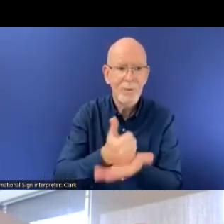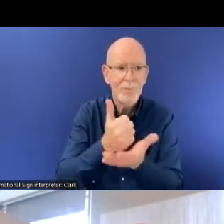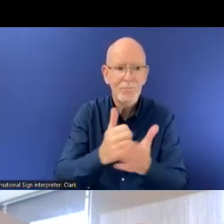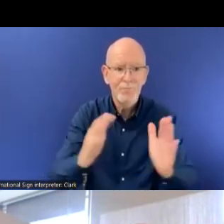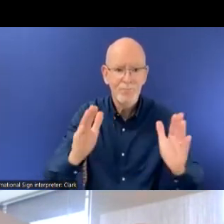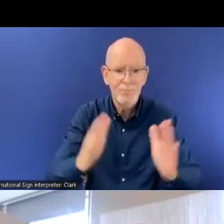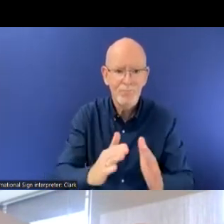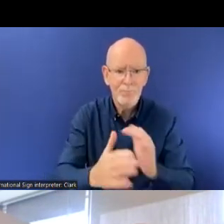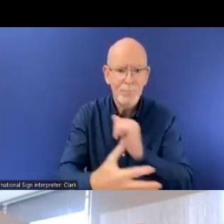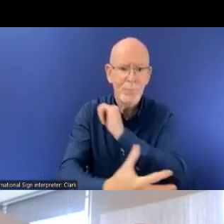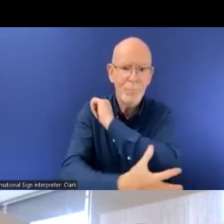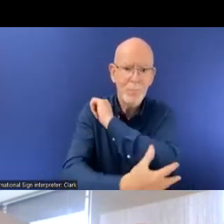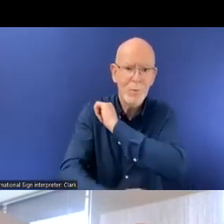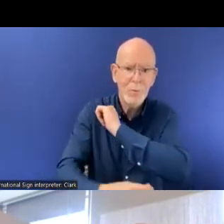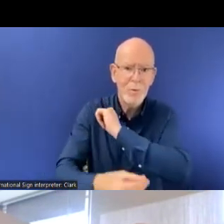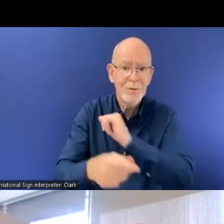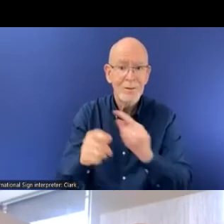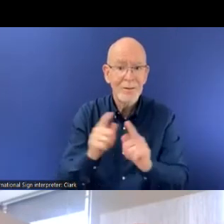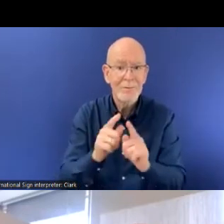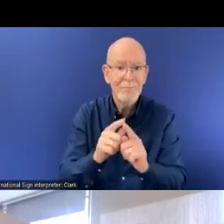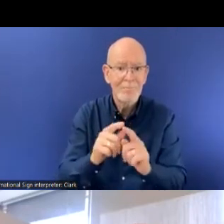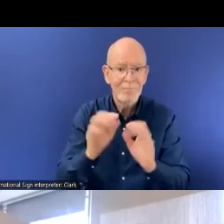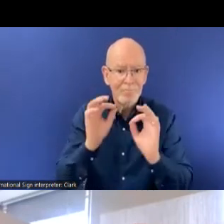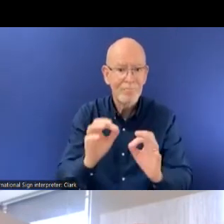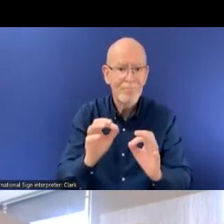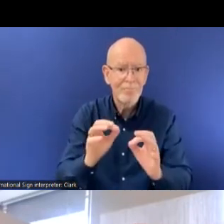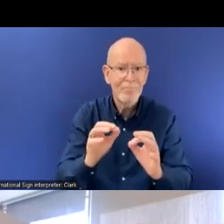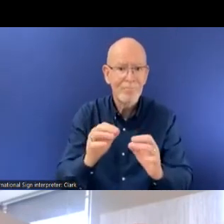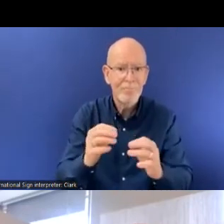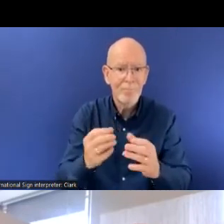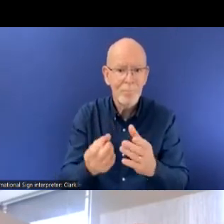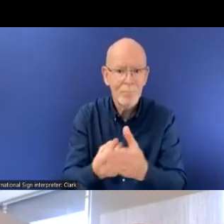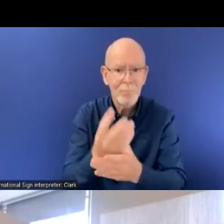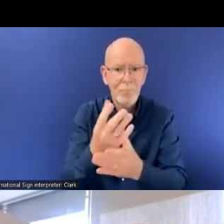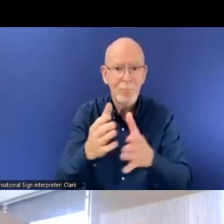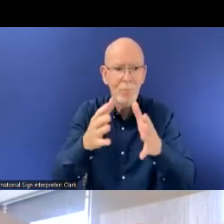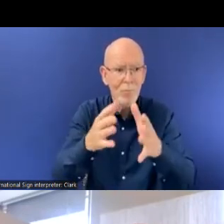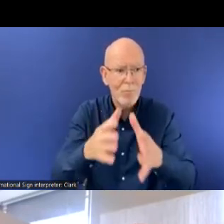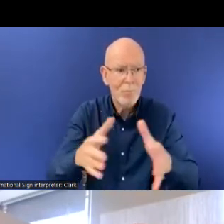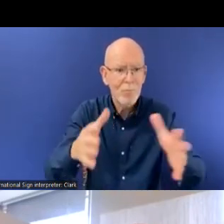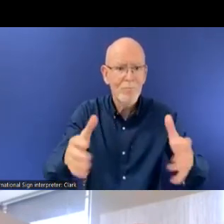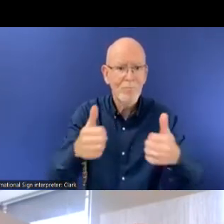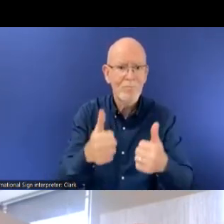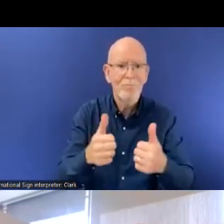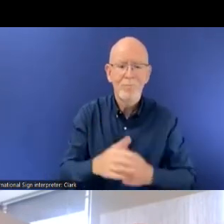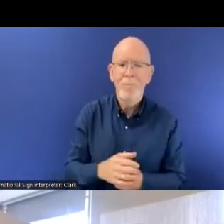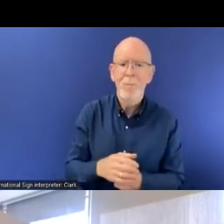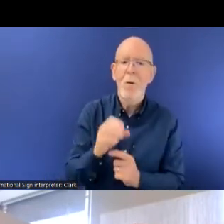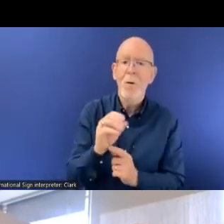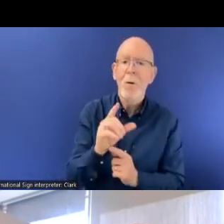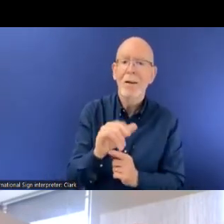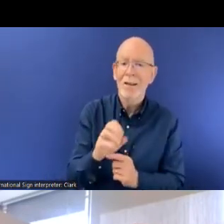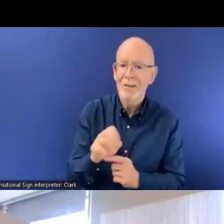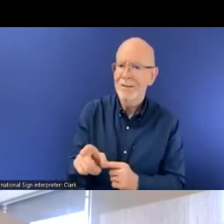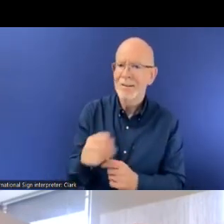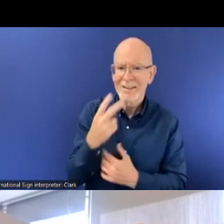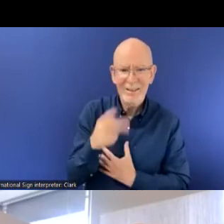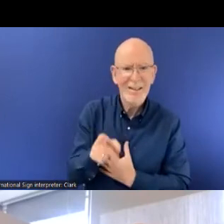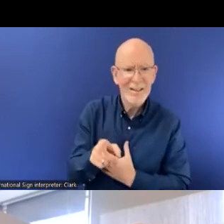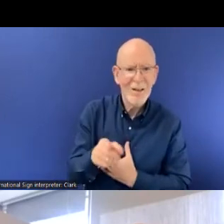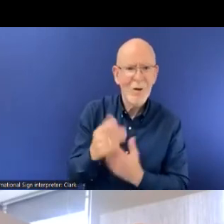to see across nations. What are the biggest challenges of integrating eye health into school-based